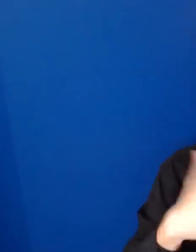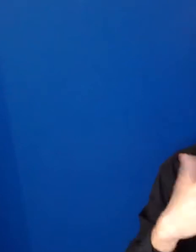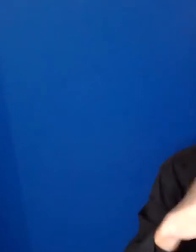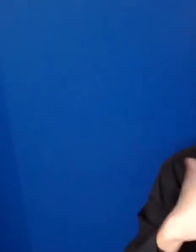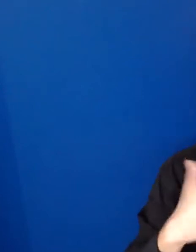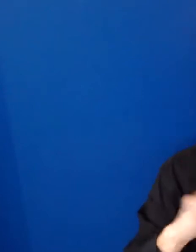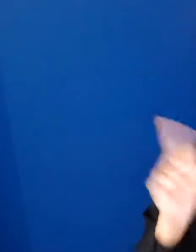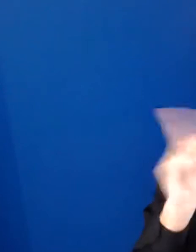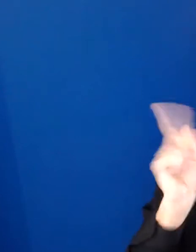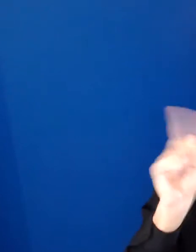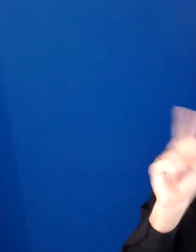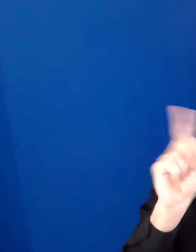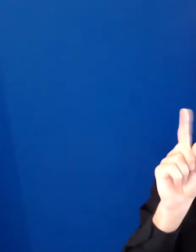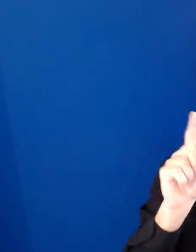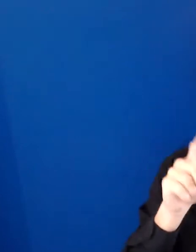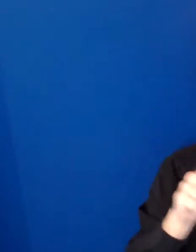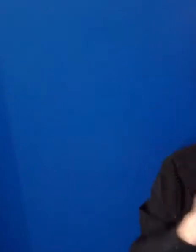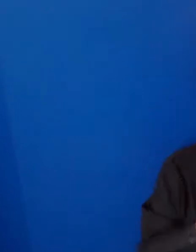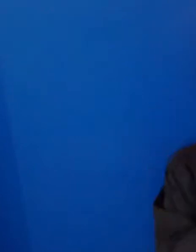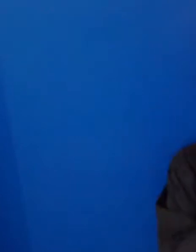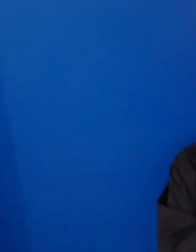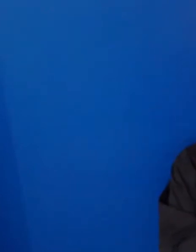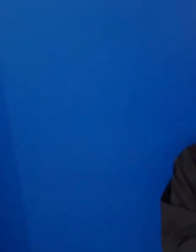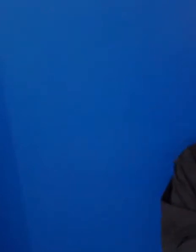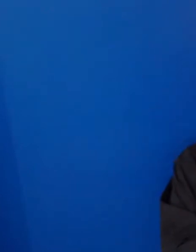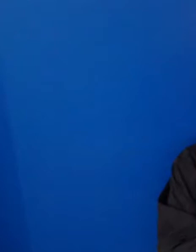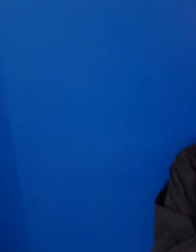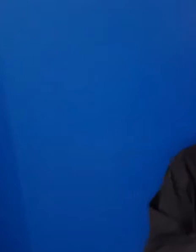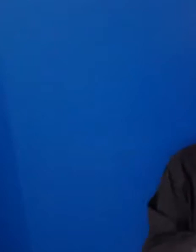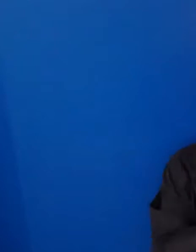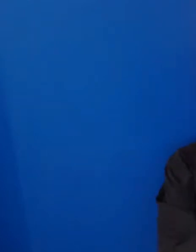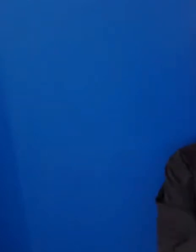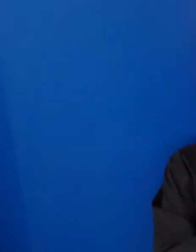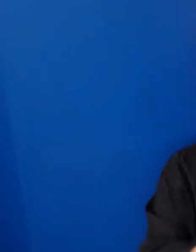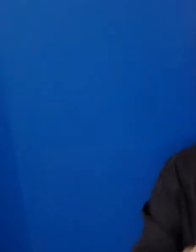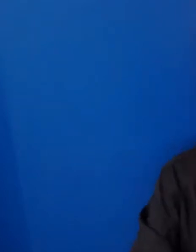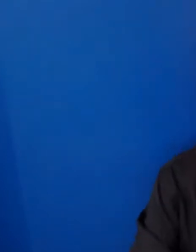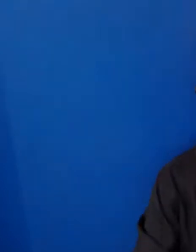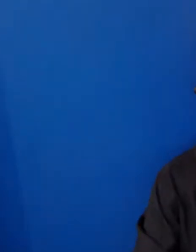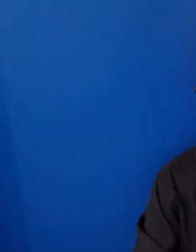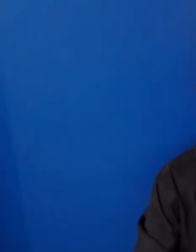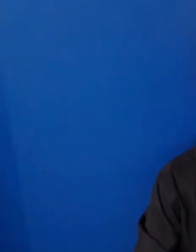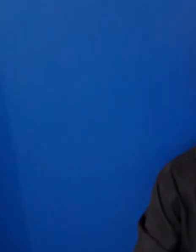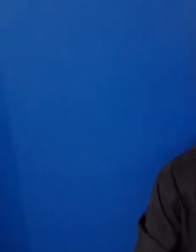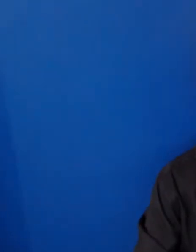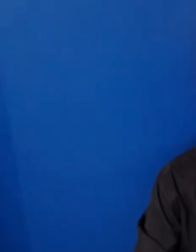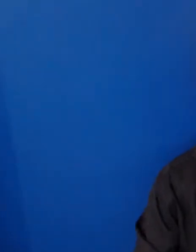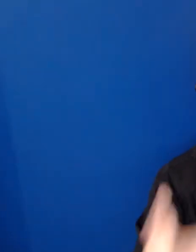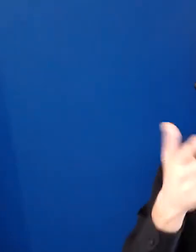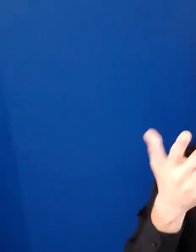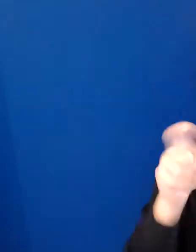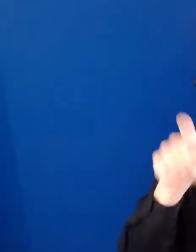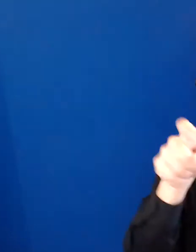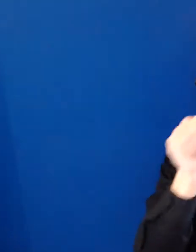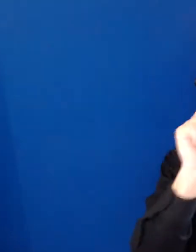You can find that conference website on connection instructions for the session. For sign language interpreting, you can find the interpreter on